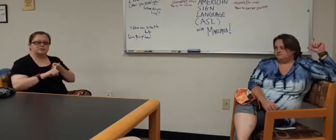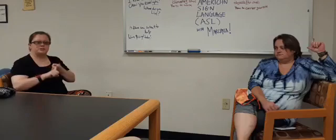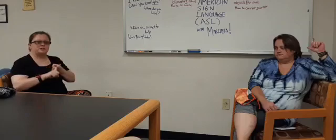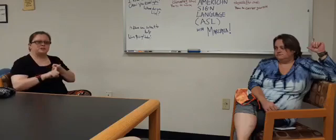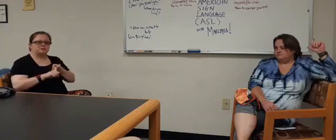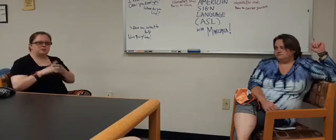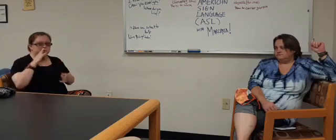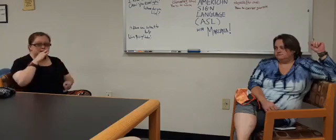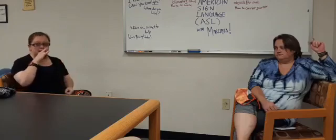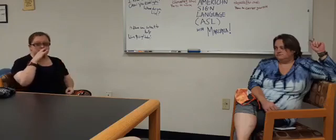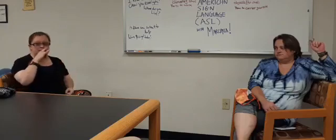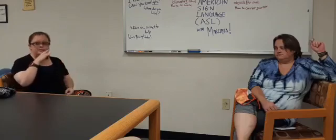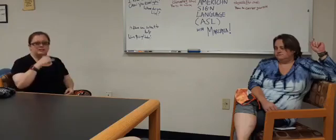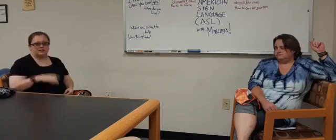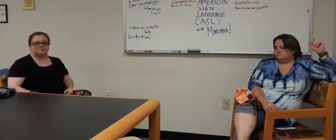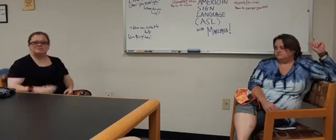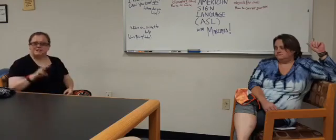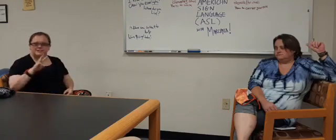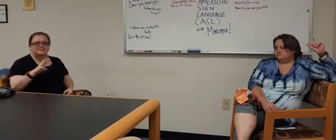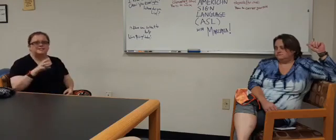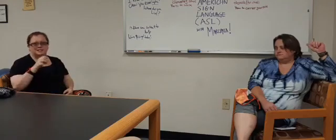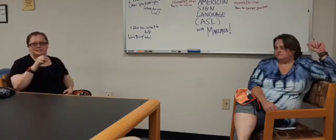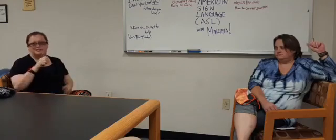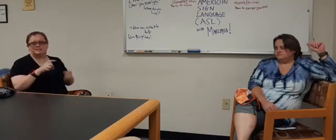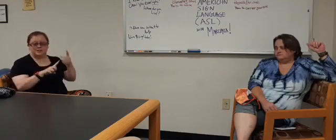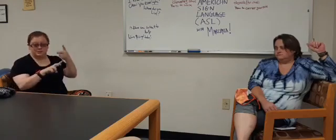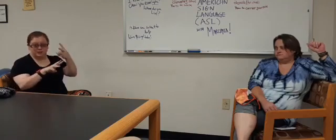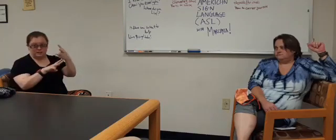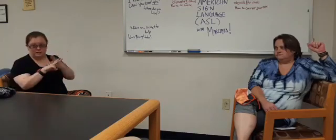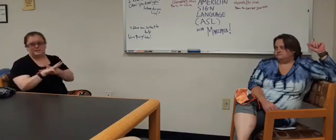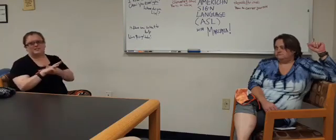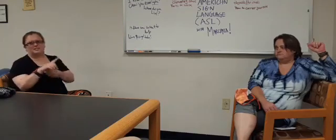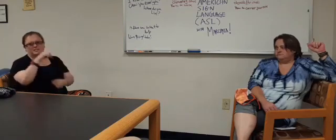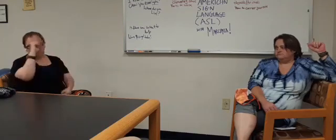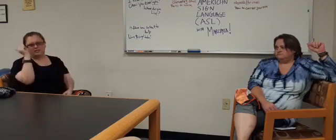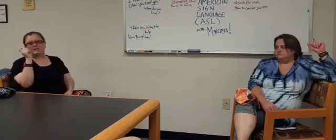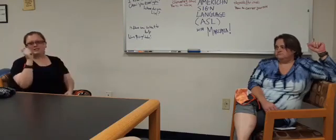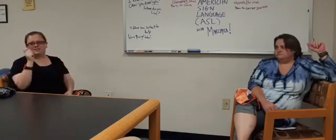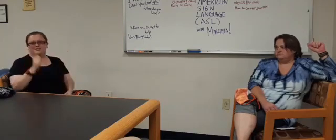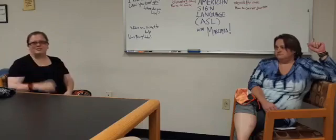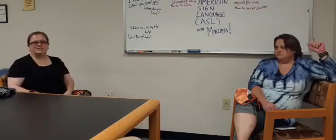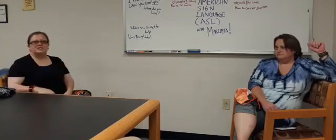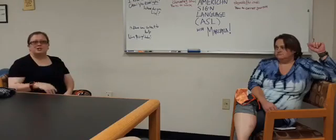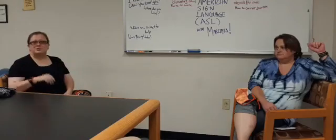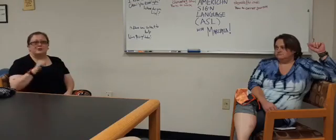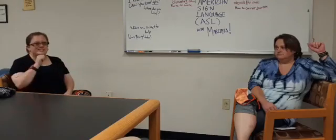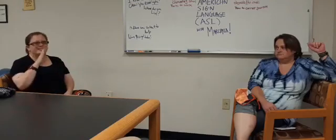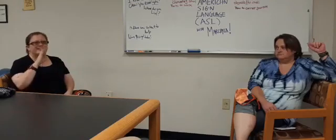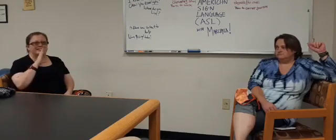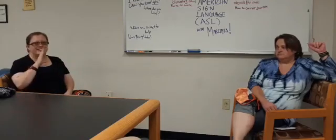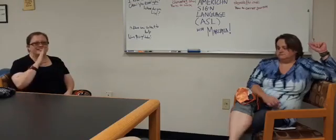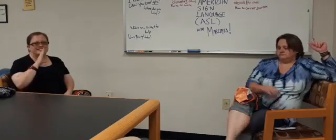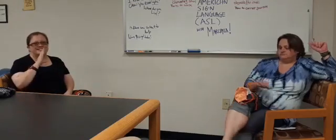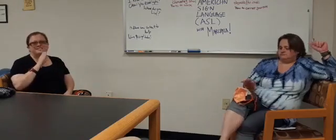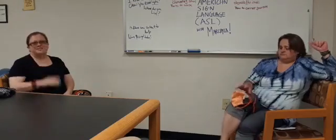when she was a kid at 6 months because she wasn't talking. Oh, okay.